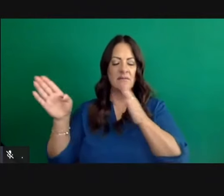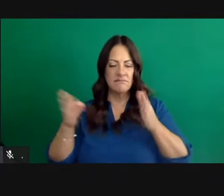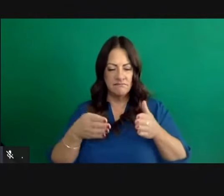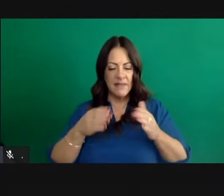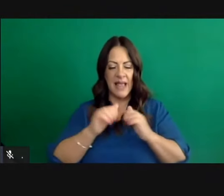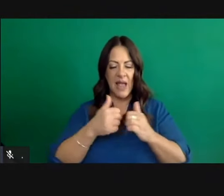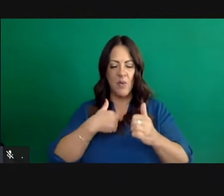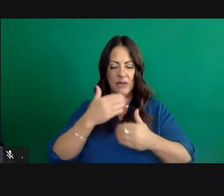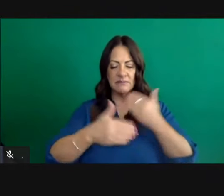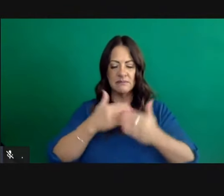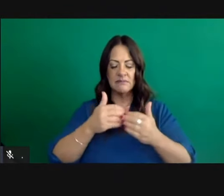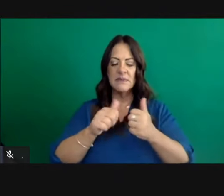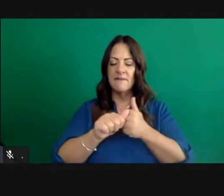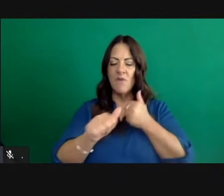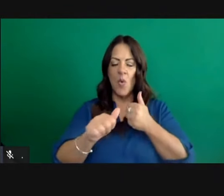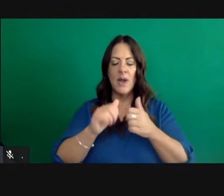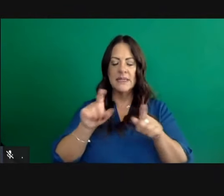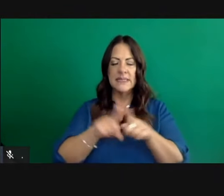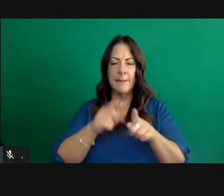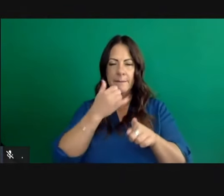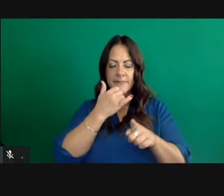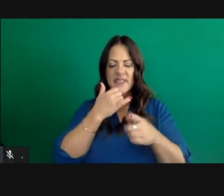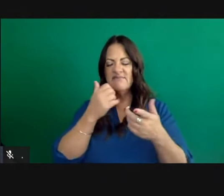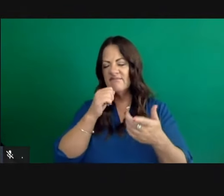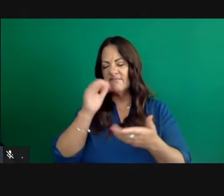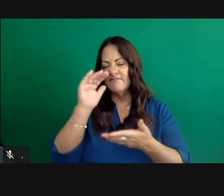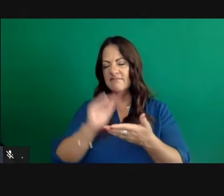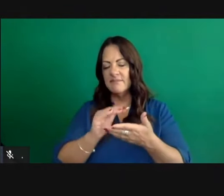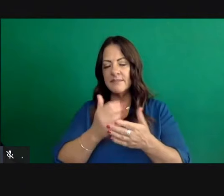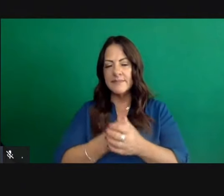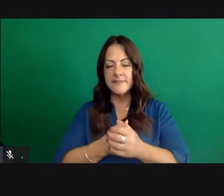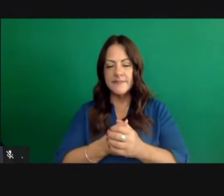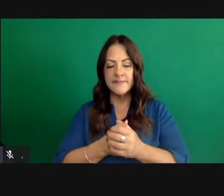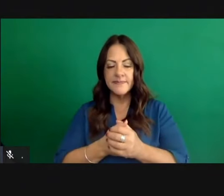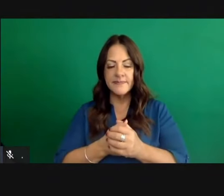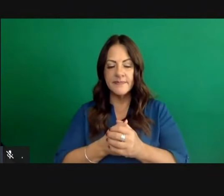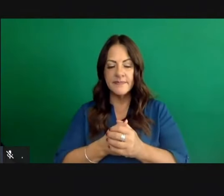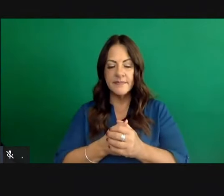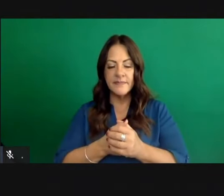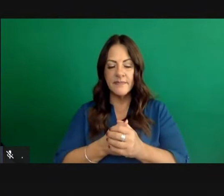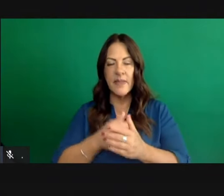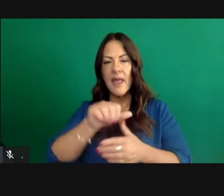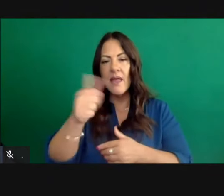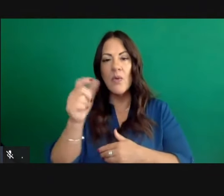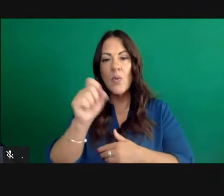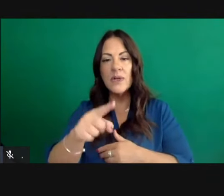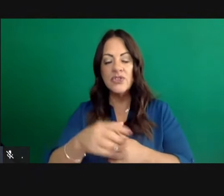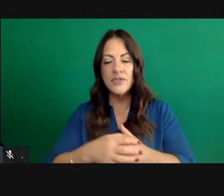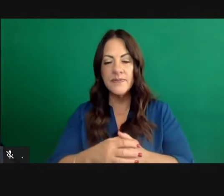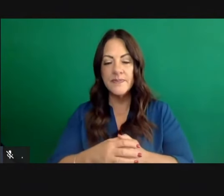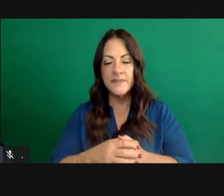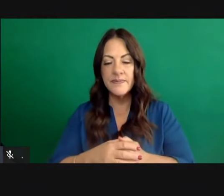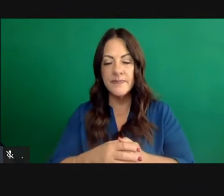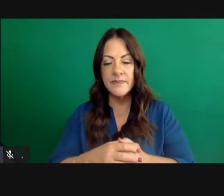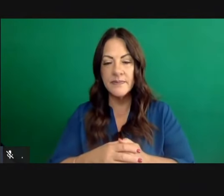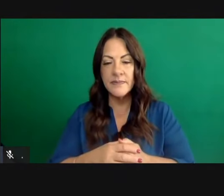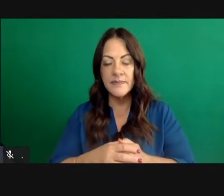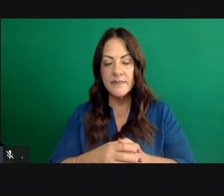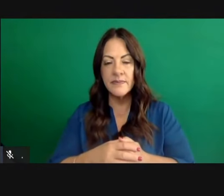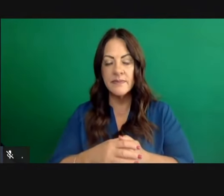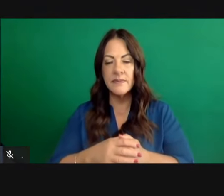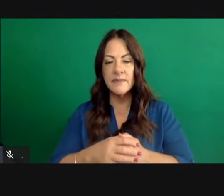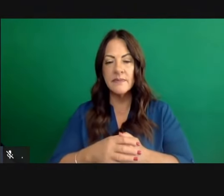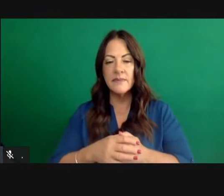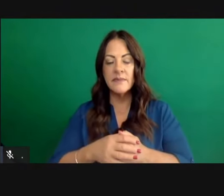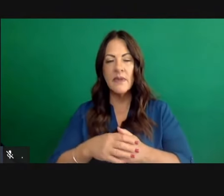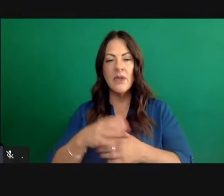Hi, Secretary Ghaly. The other day, Covered California's Peter Lee said that coming up with a replacement plan for